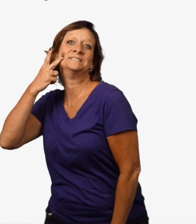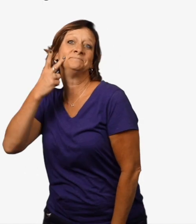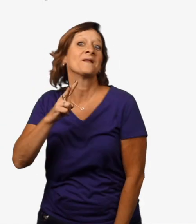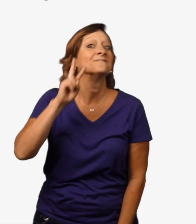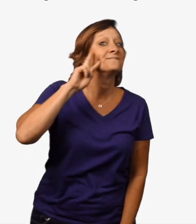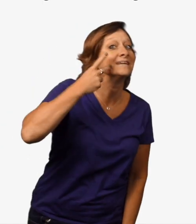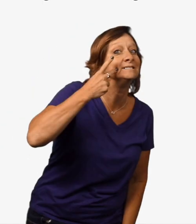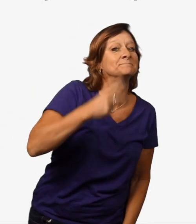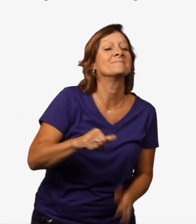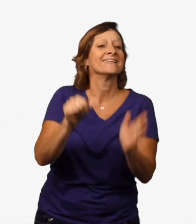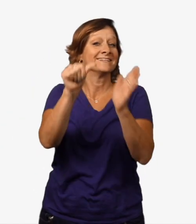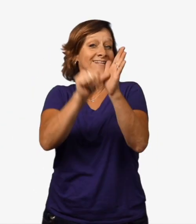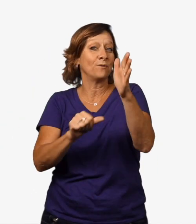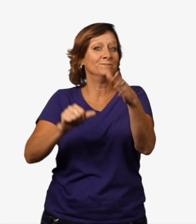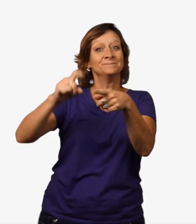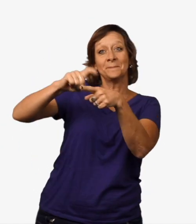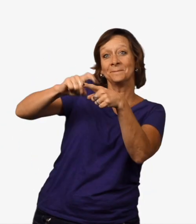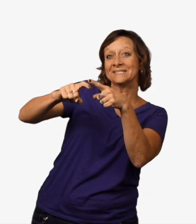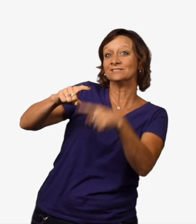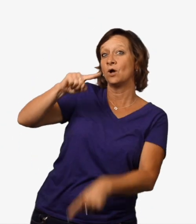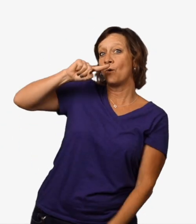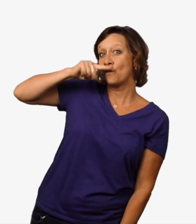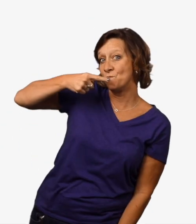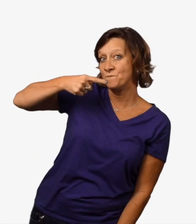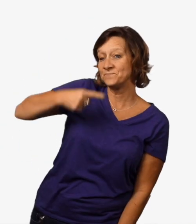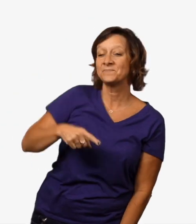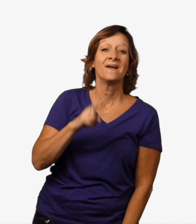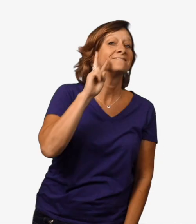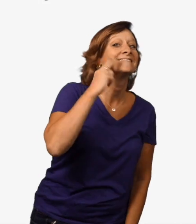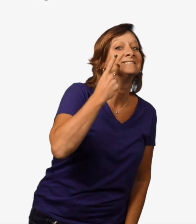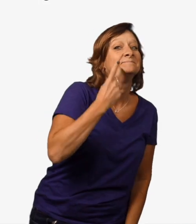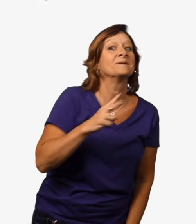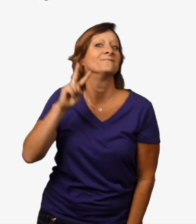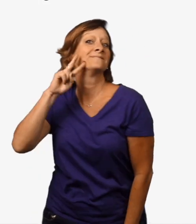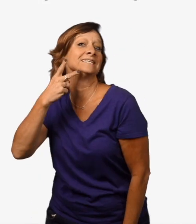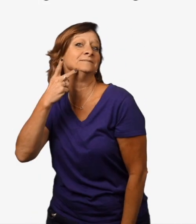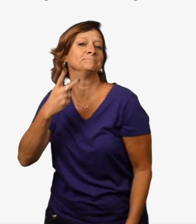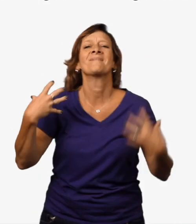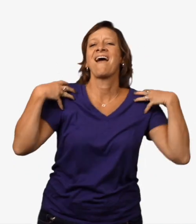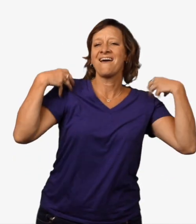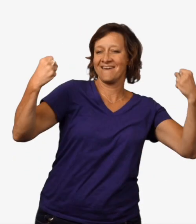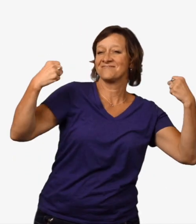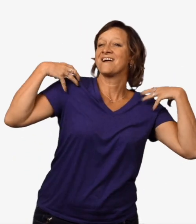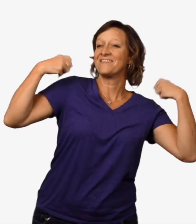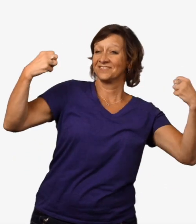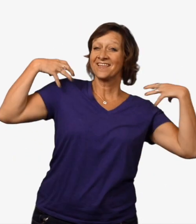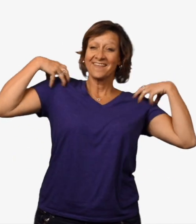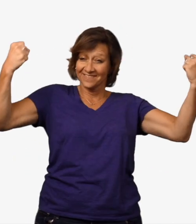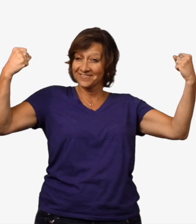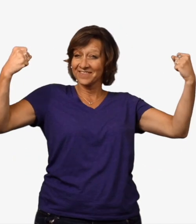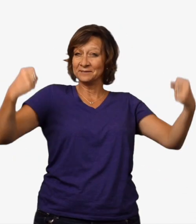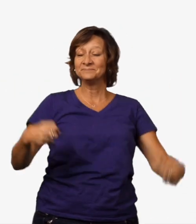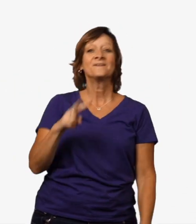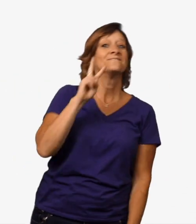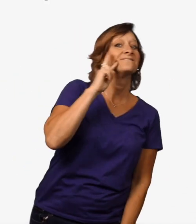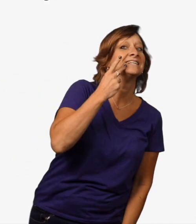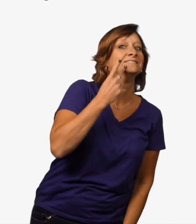Vegetable, vegetable. Carrot, bean, corn. Vegetable, vegetable. Healthy, healthy, healthy.